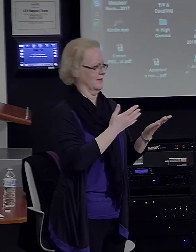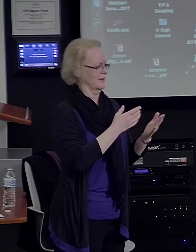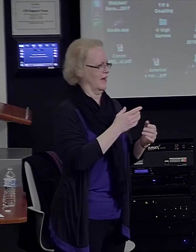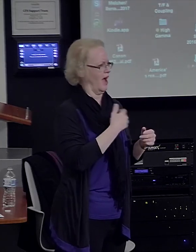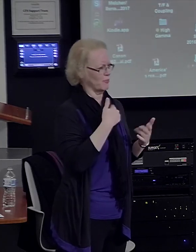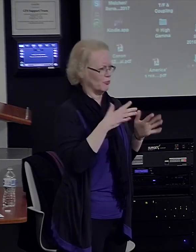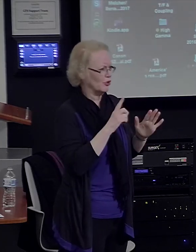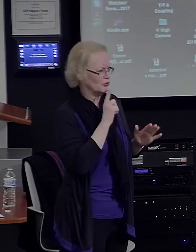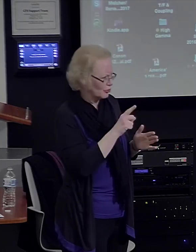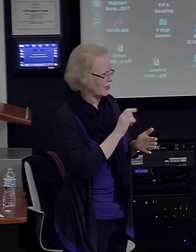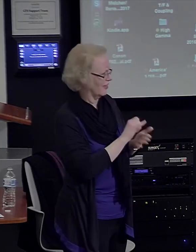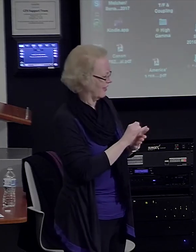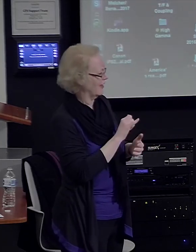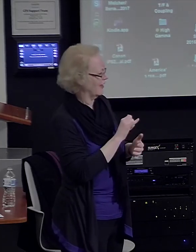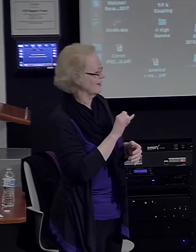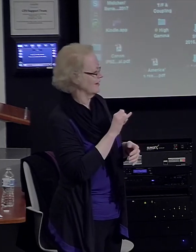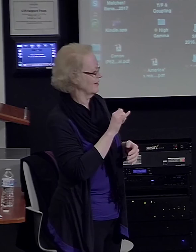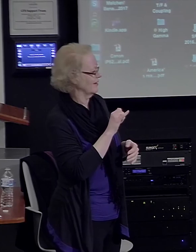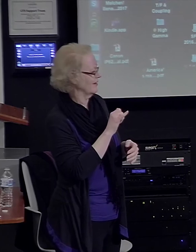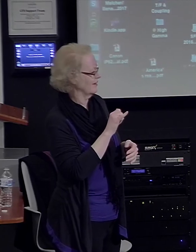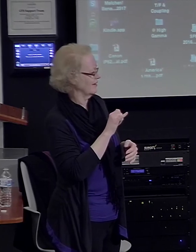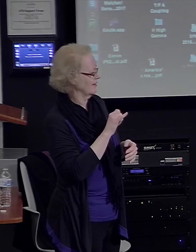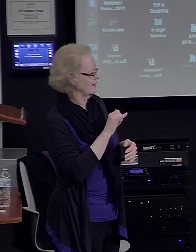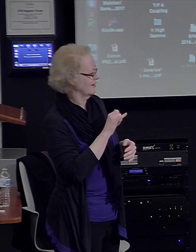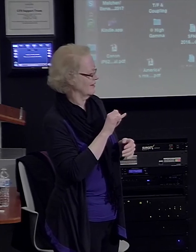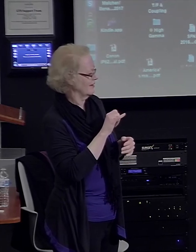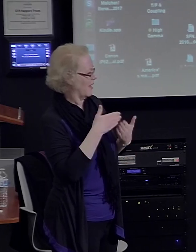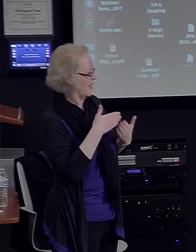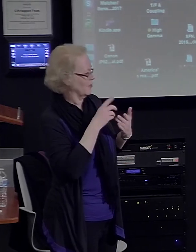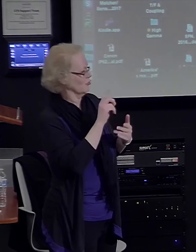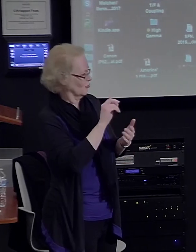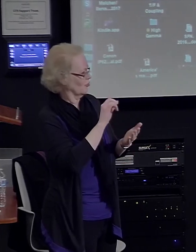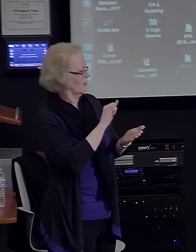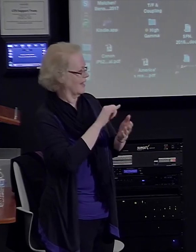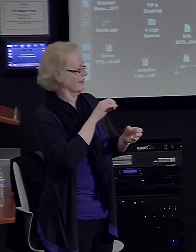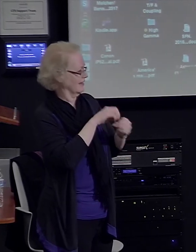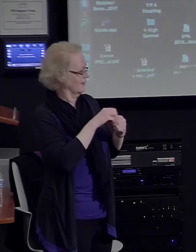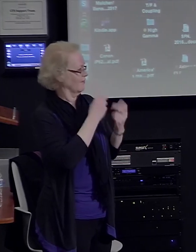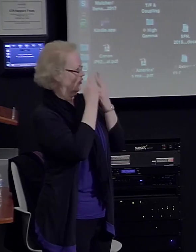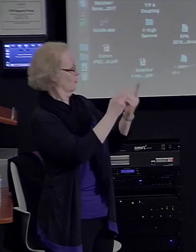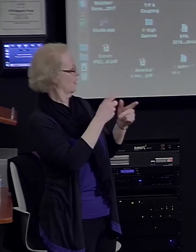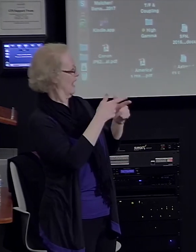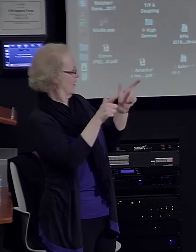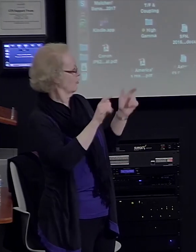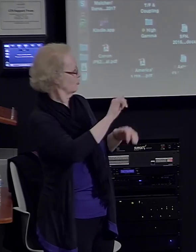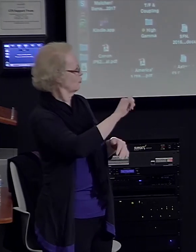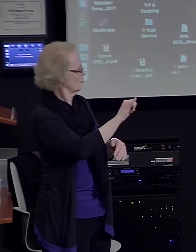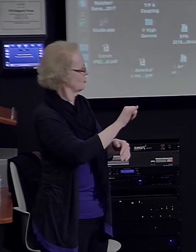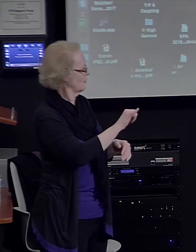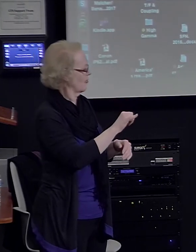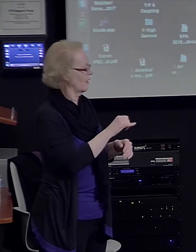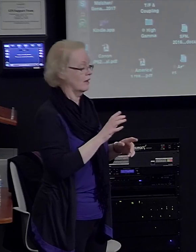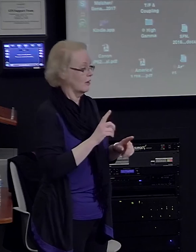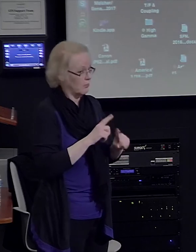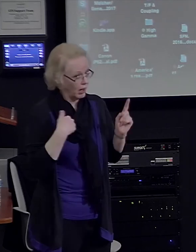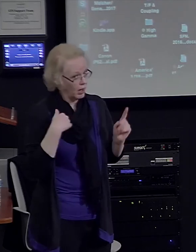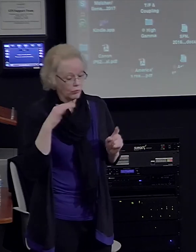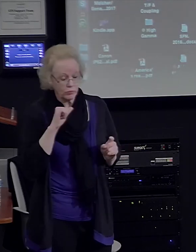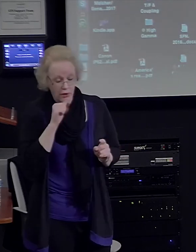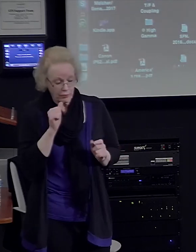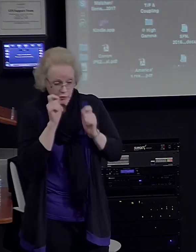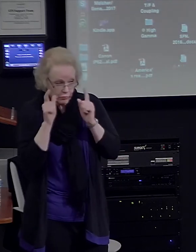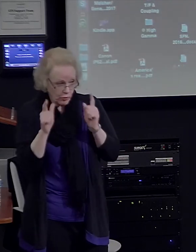i'm pretty sure they do it in this in the uh the visual language domain as well but i would not be surprised